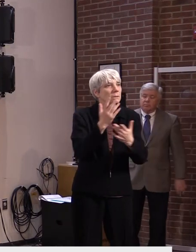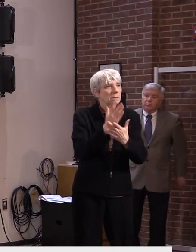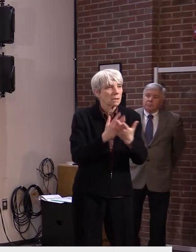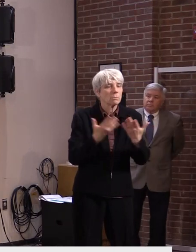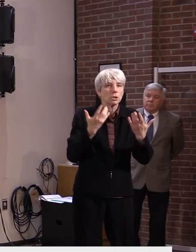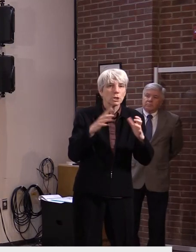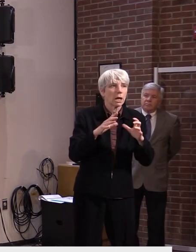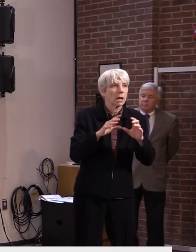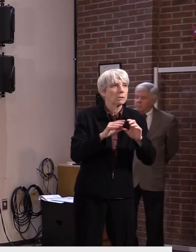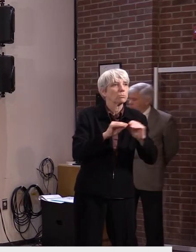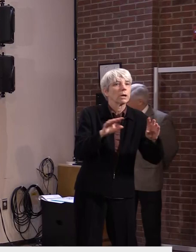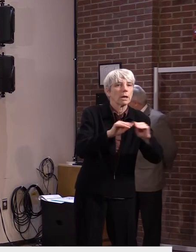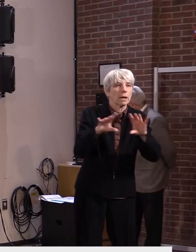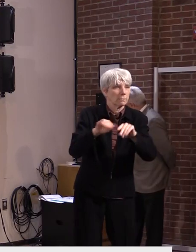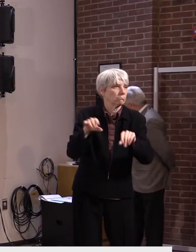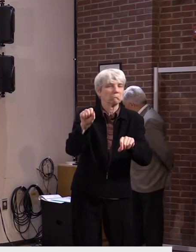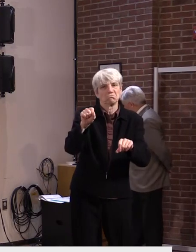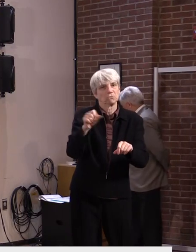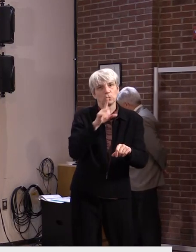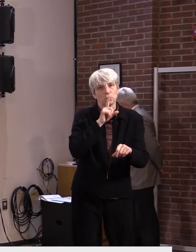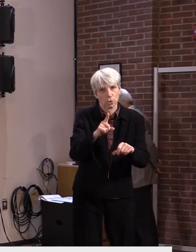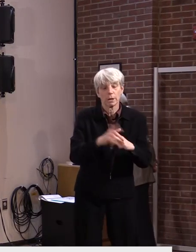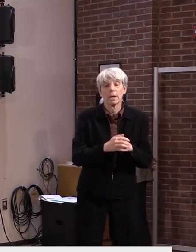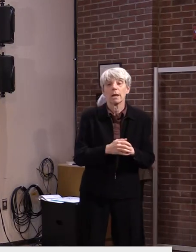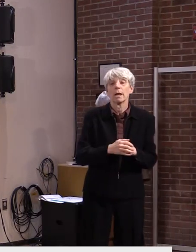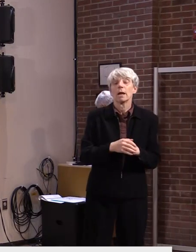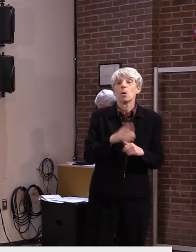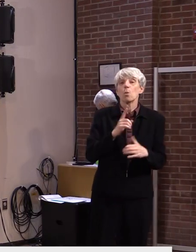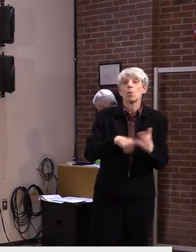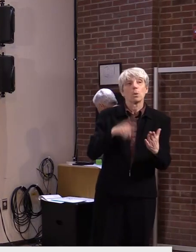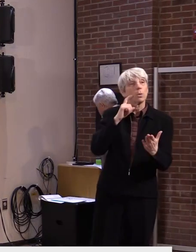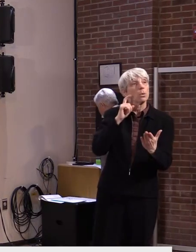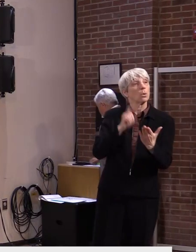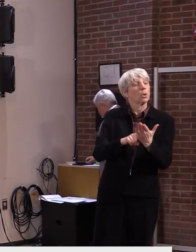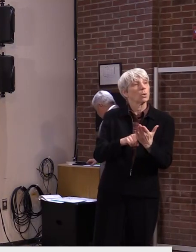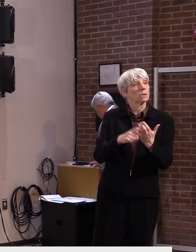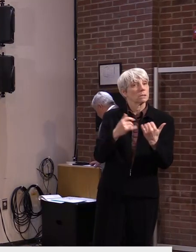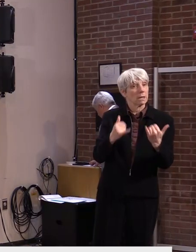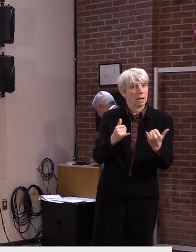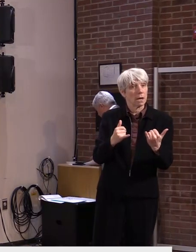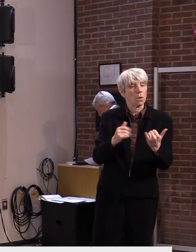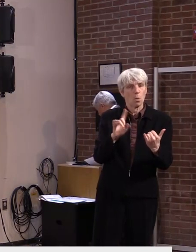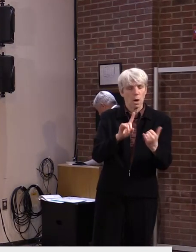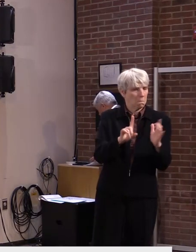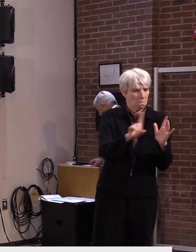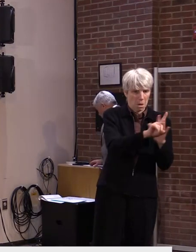What we've seen is that the cases seem to be